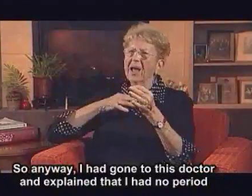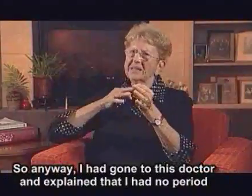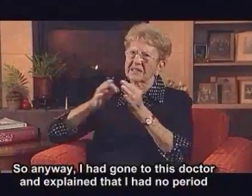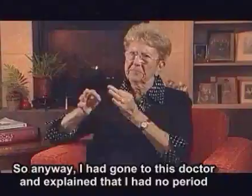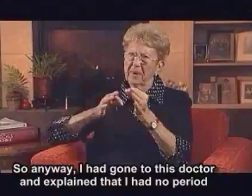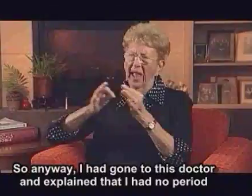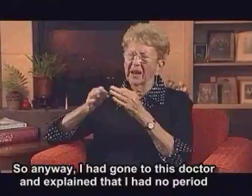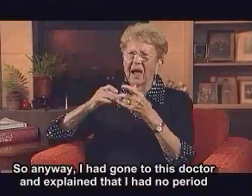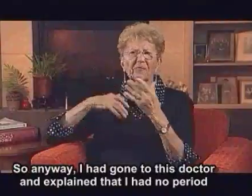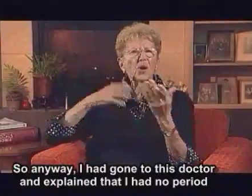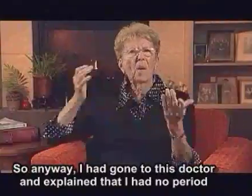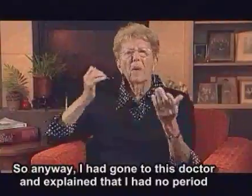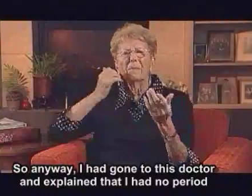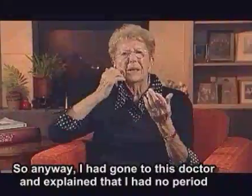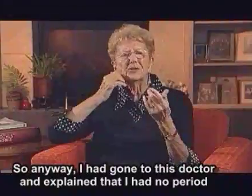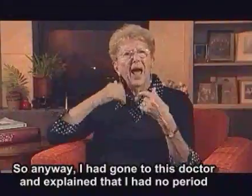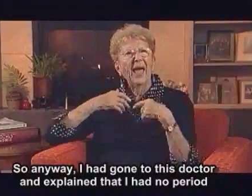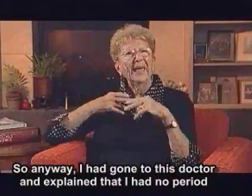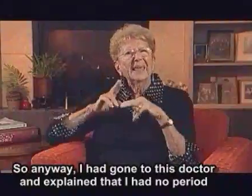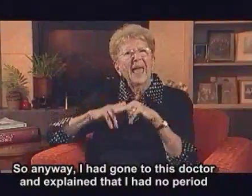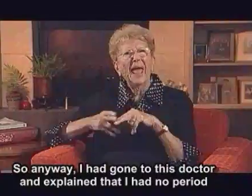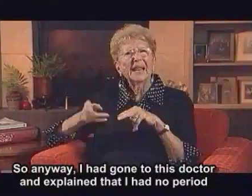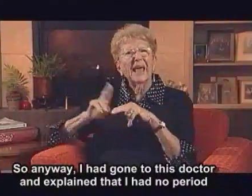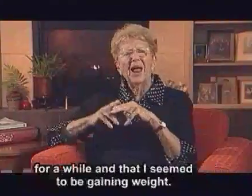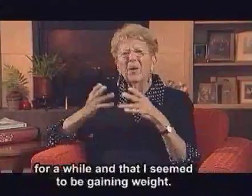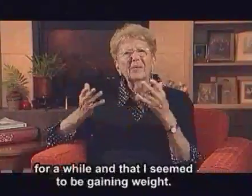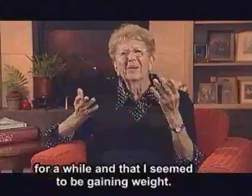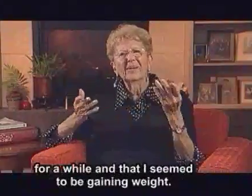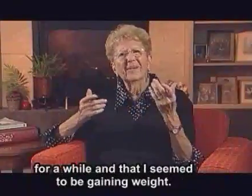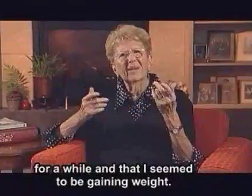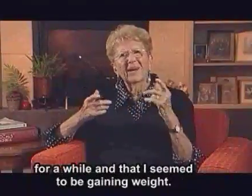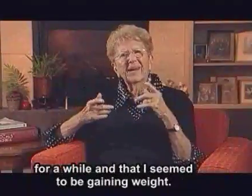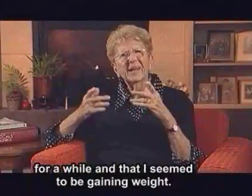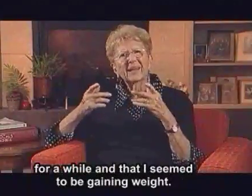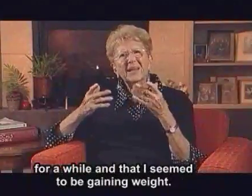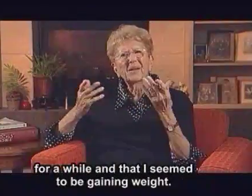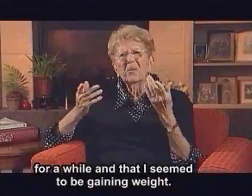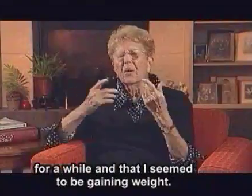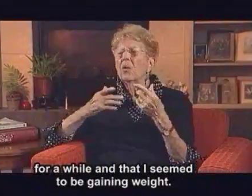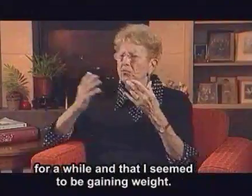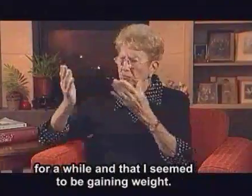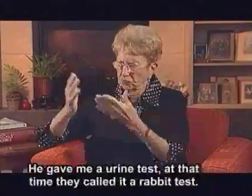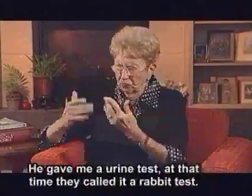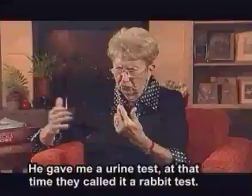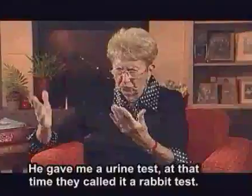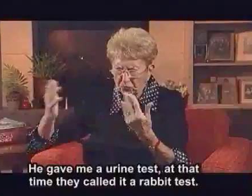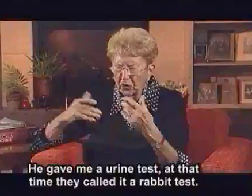So anyway, I had gone to this doctor and explained that I'd had no period for quite a while and that I seemed to be gaining weight.